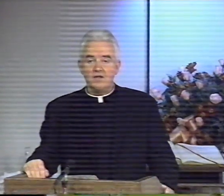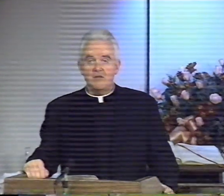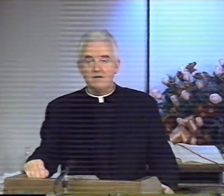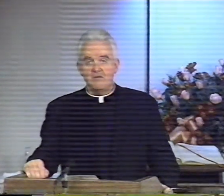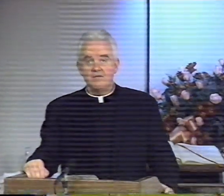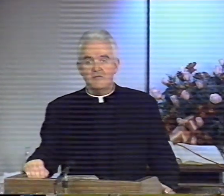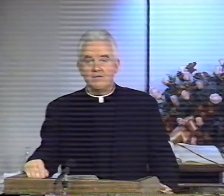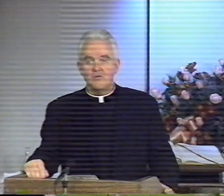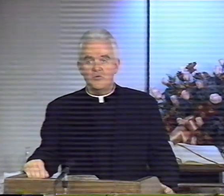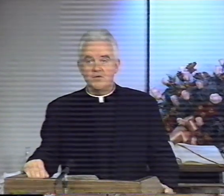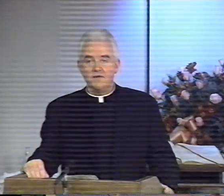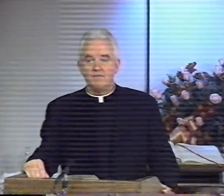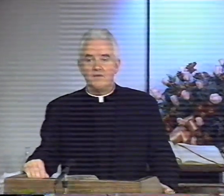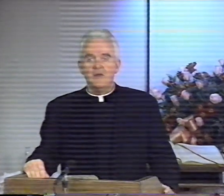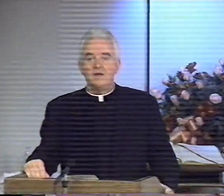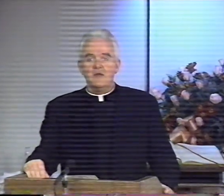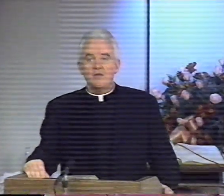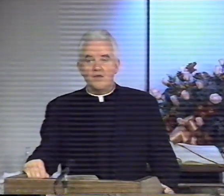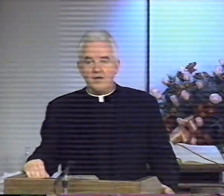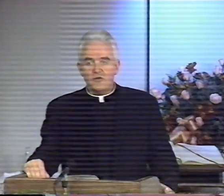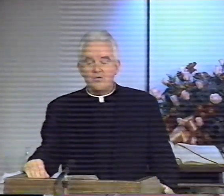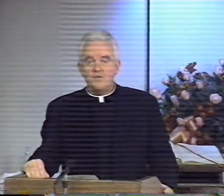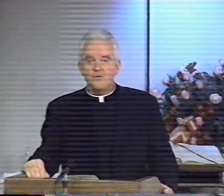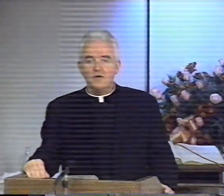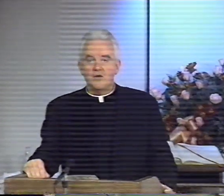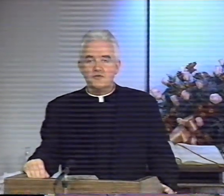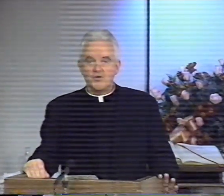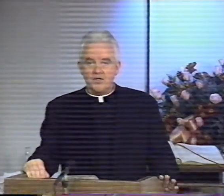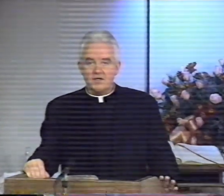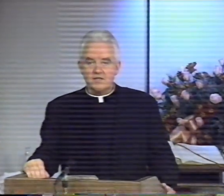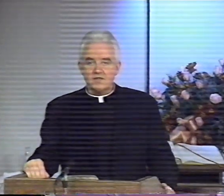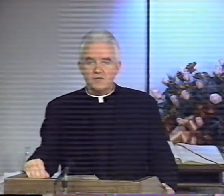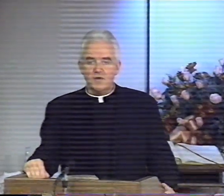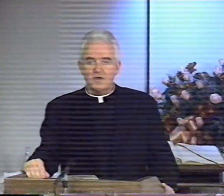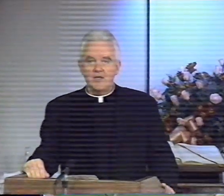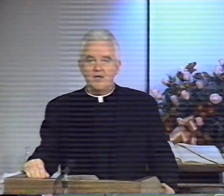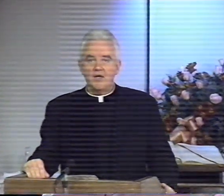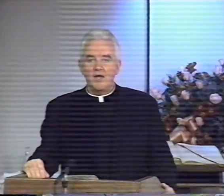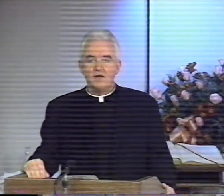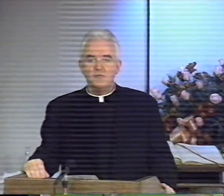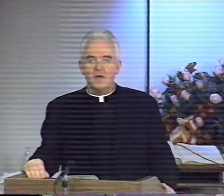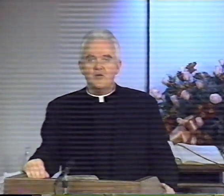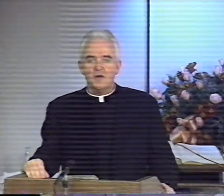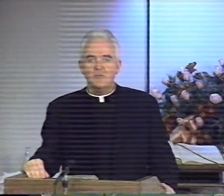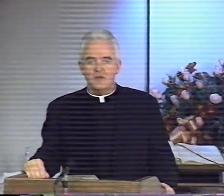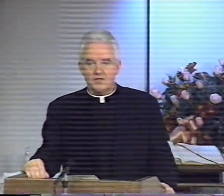in Newton. Thank you for joining us this morning, and may God bless you.